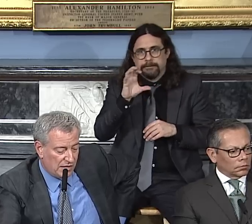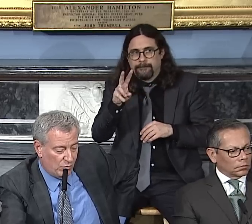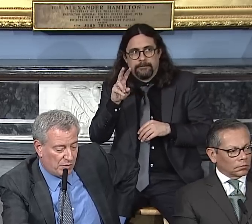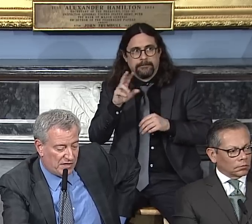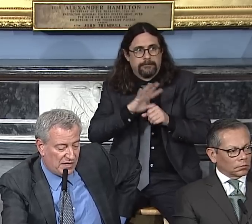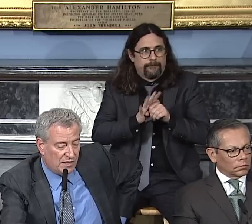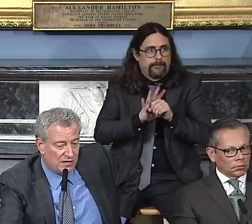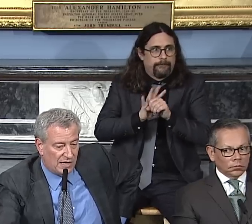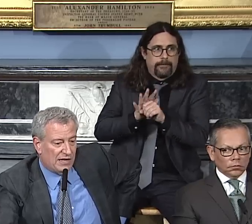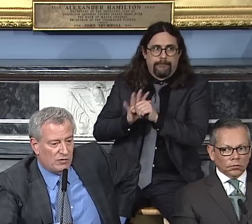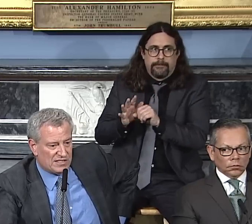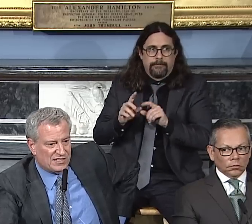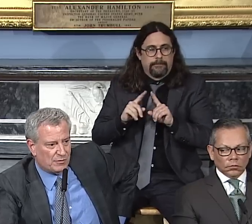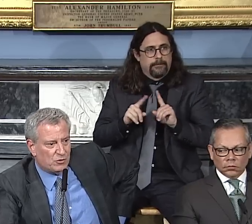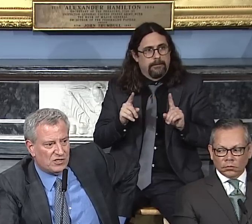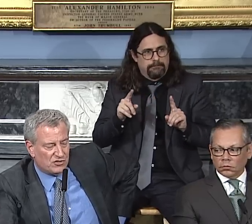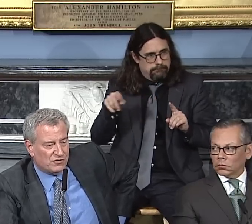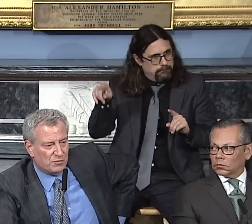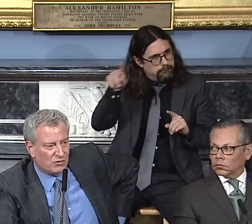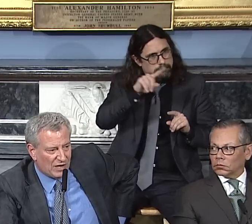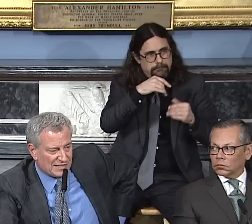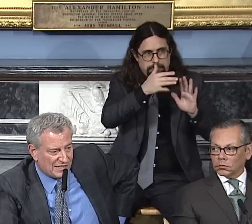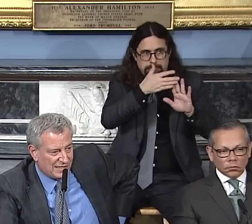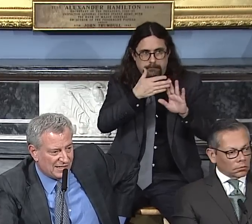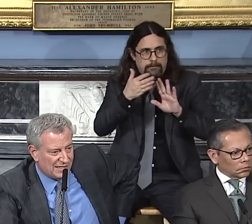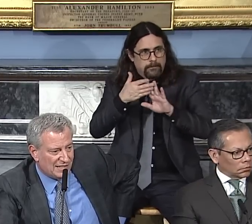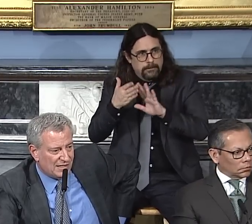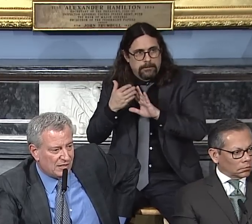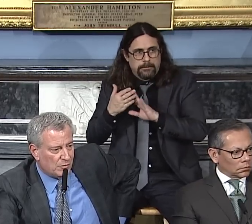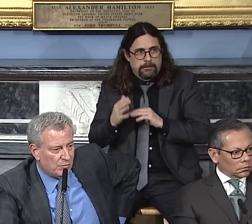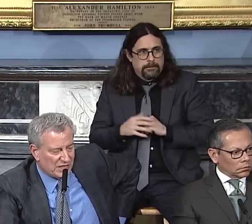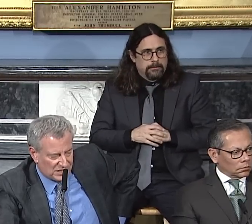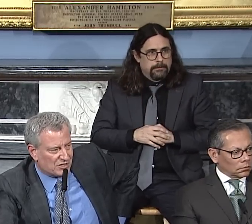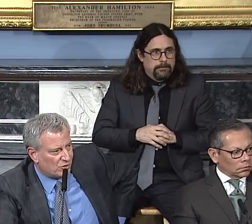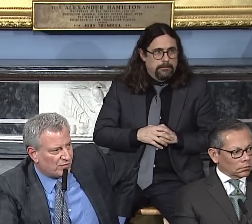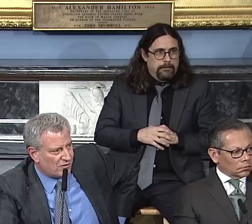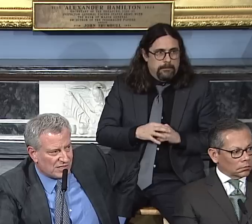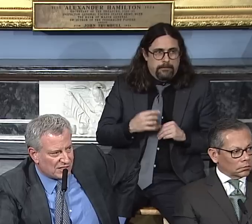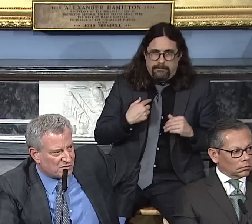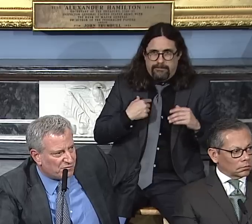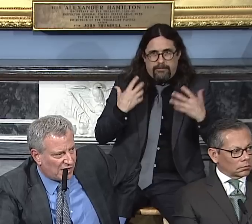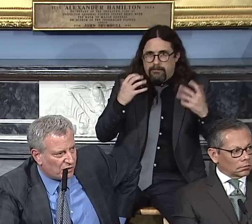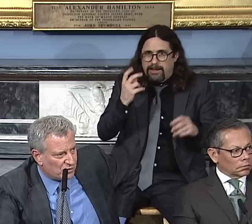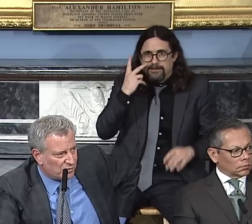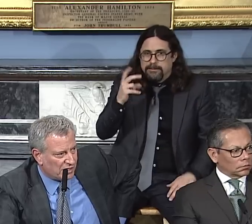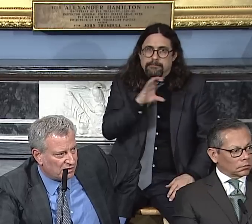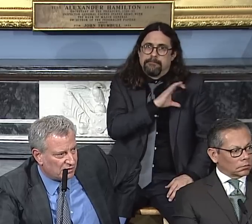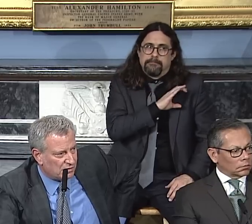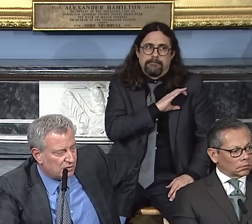see the NYPD not arresting someone who deserves to be arrested because